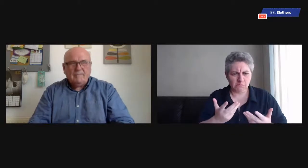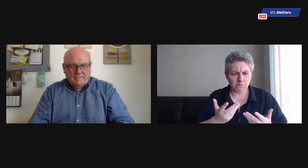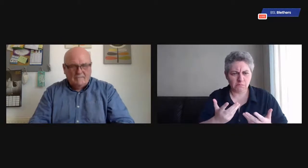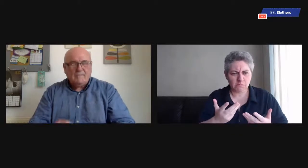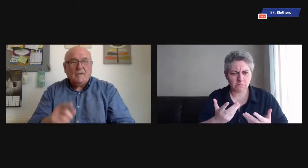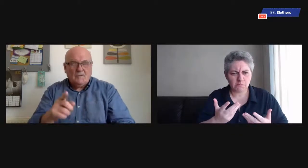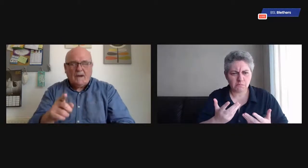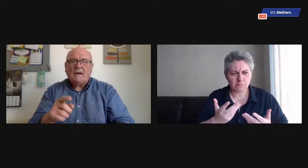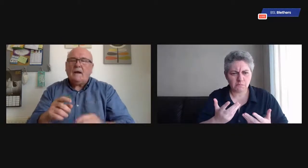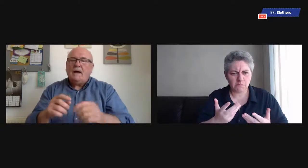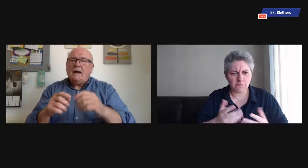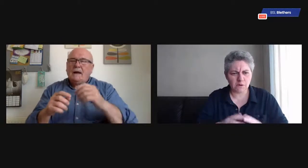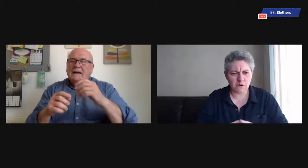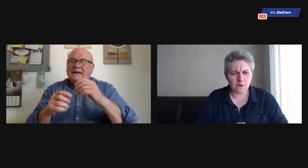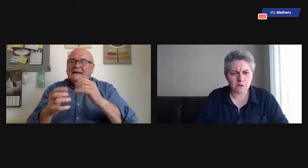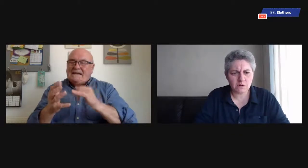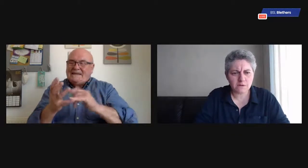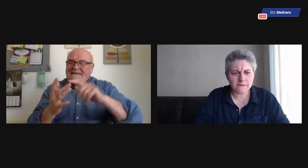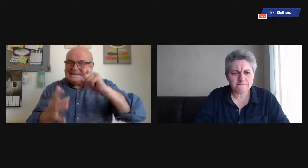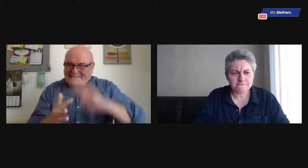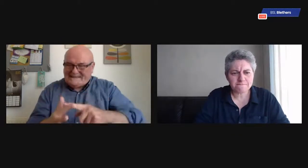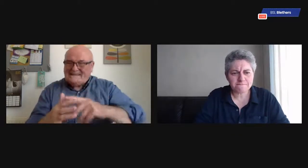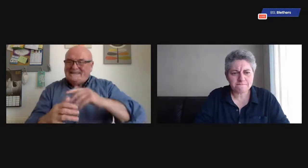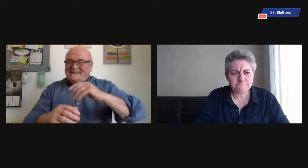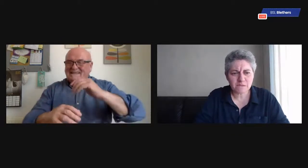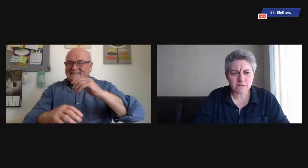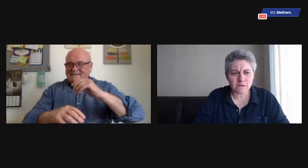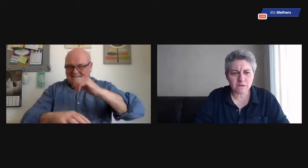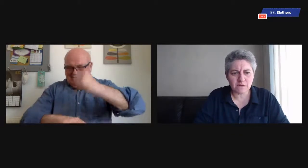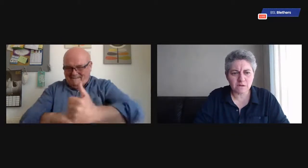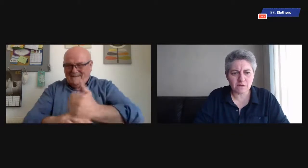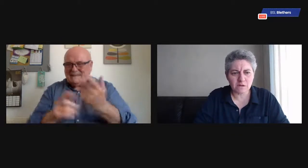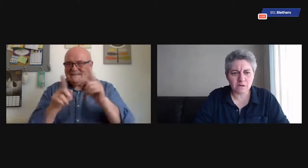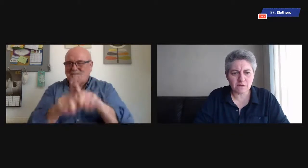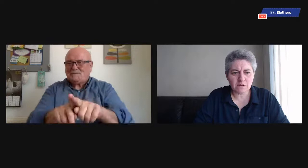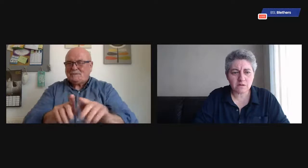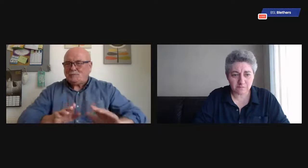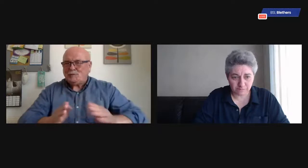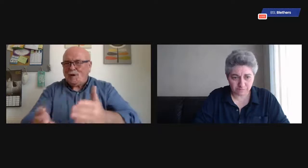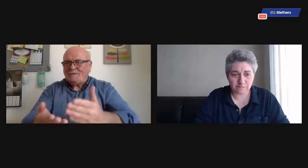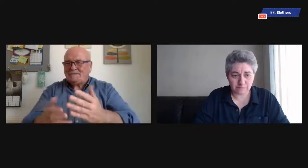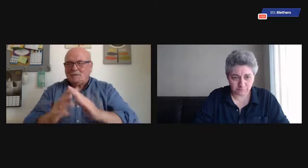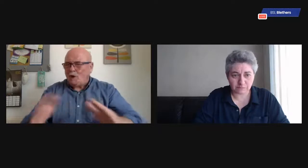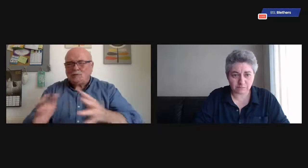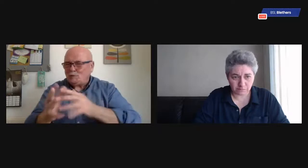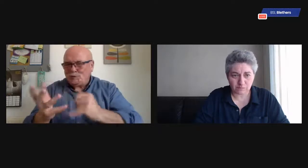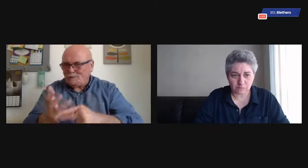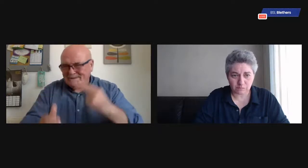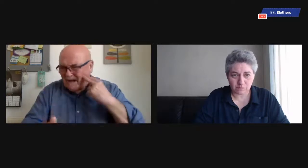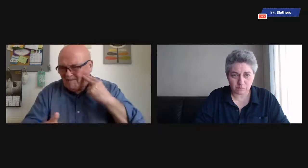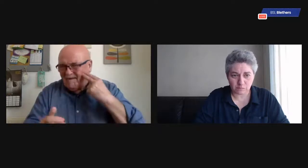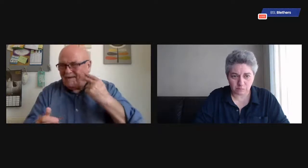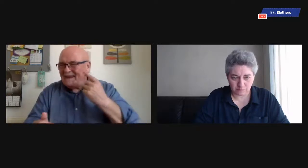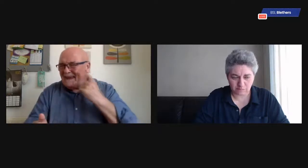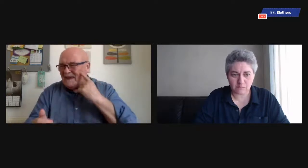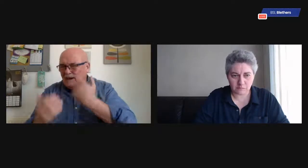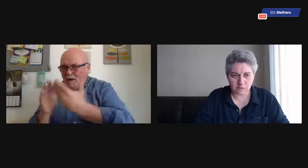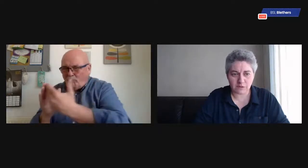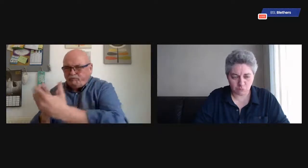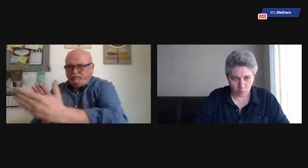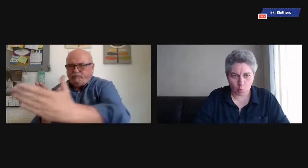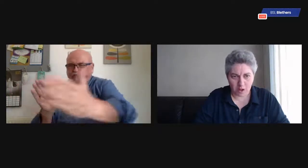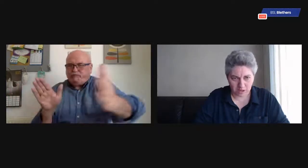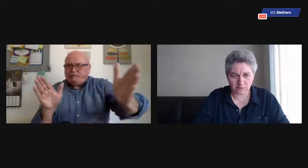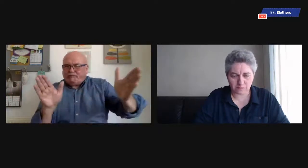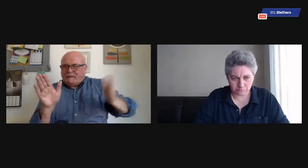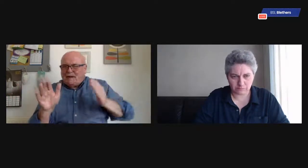my question is, how can the police decide? Ah, now